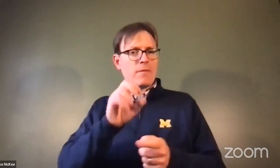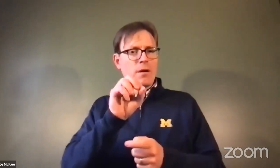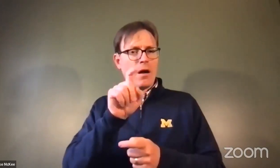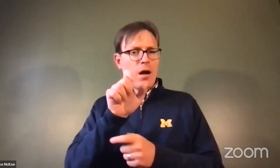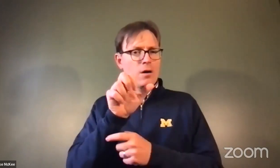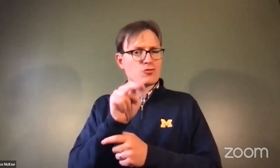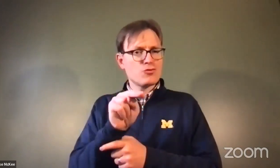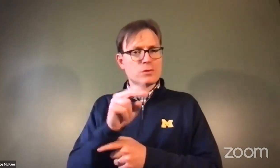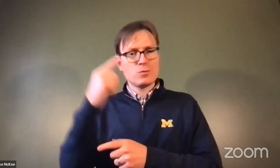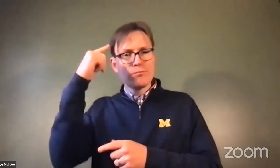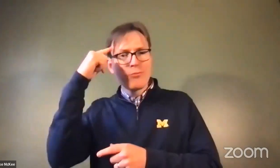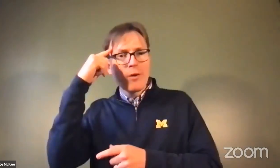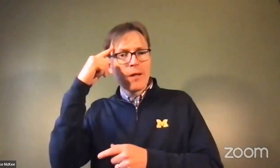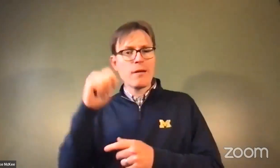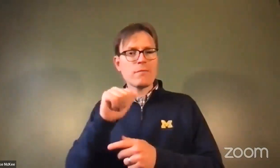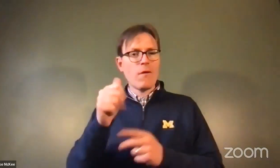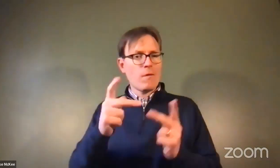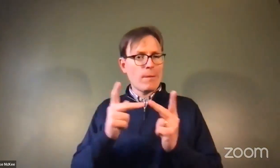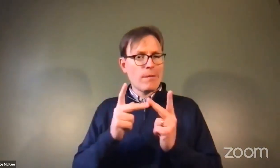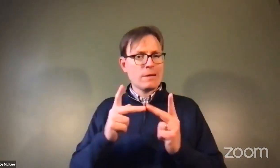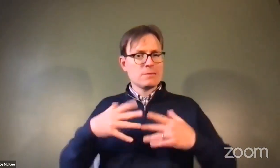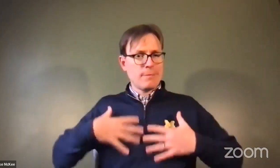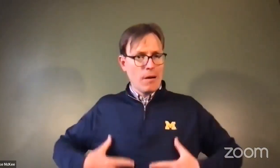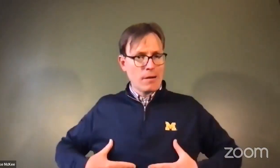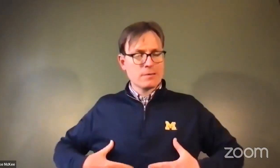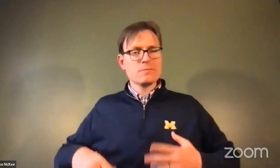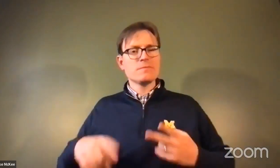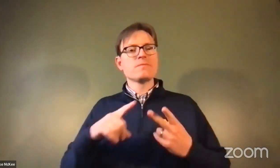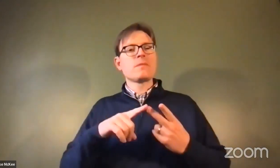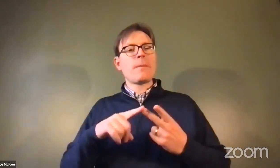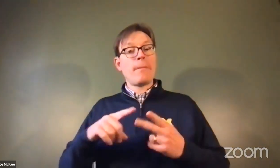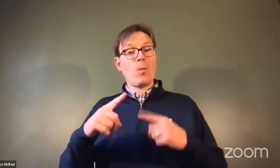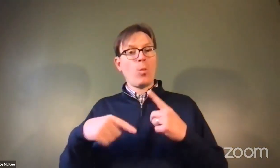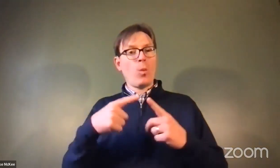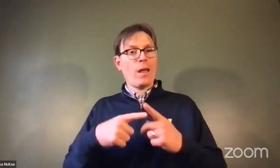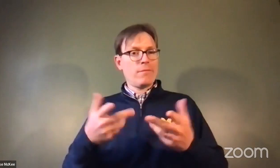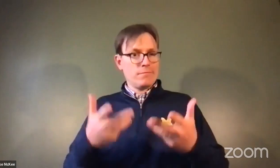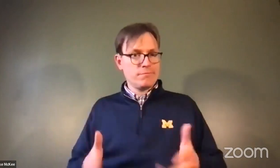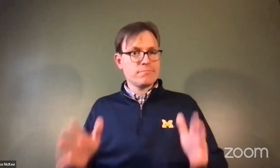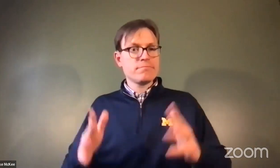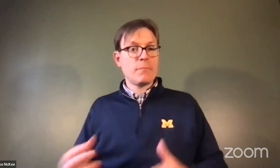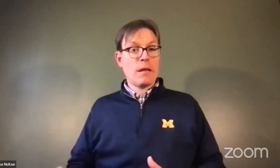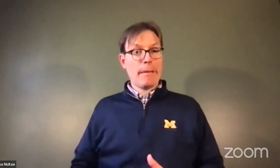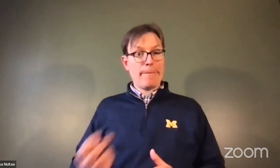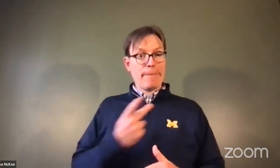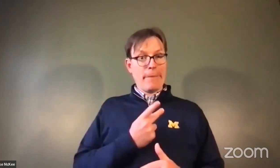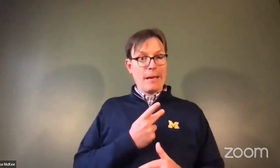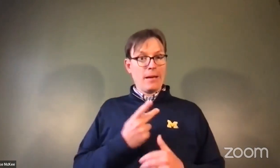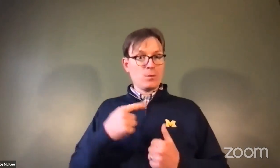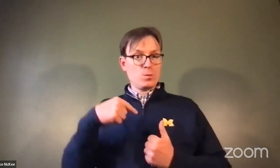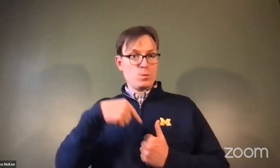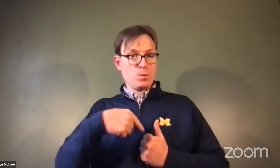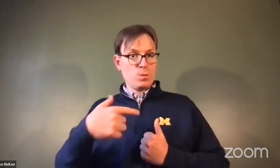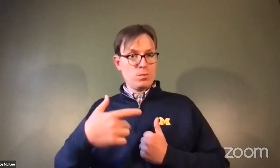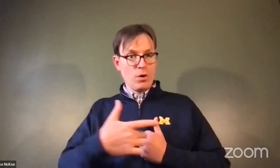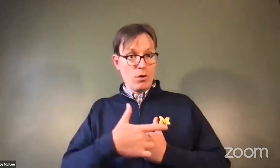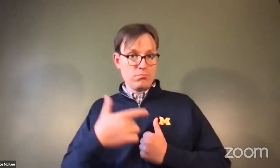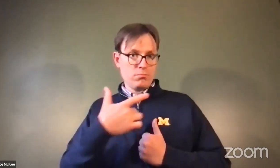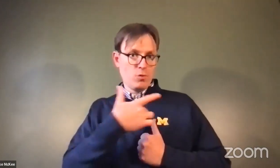And it circulates the blood that feeds the body, that provides the oxygen to the vital organs and other parts